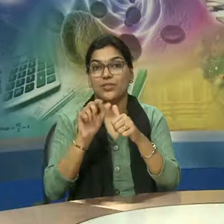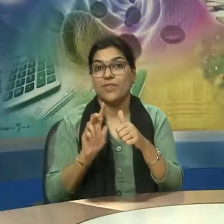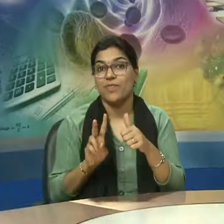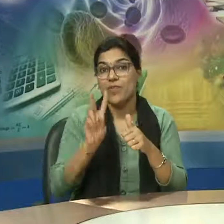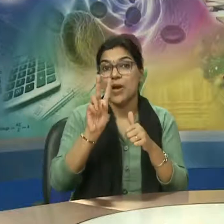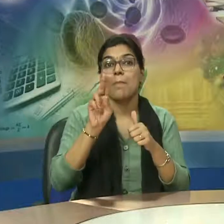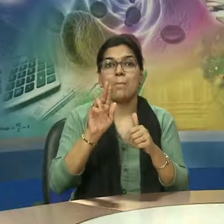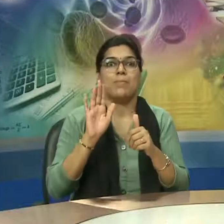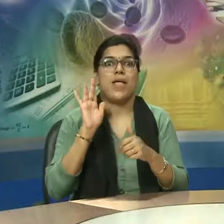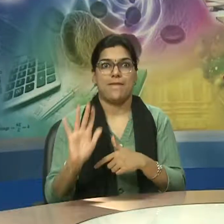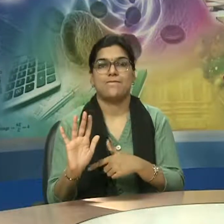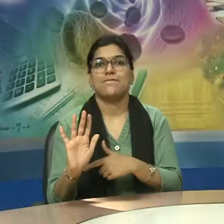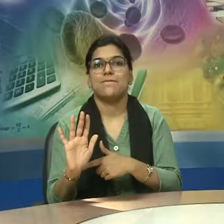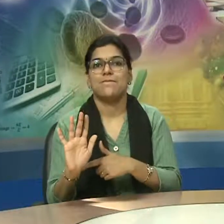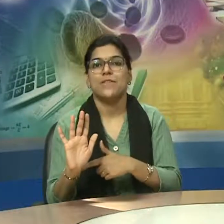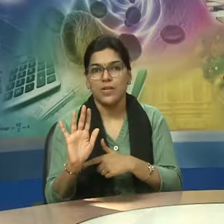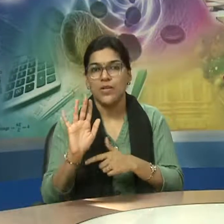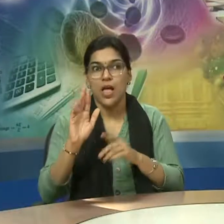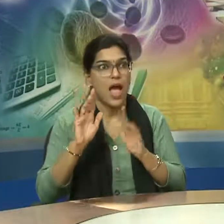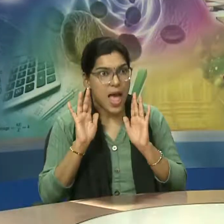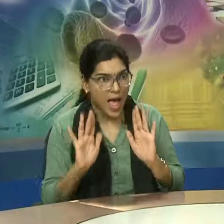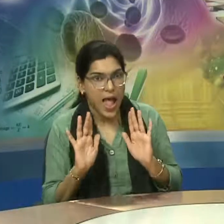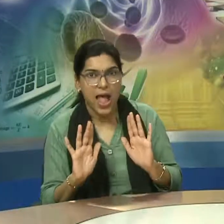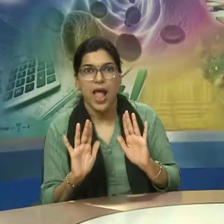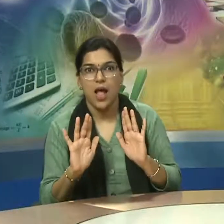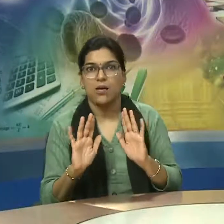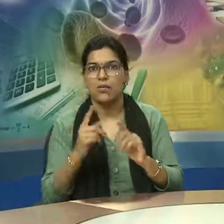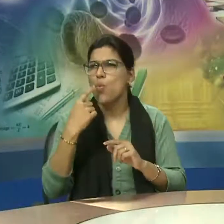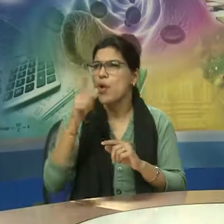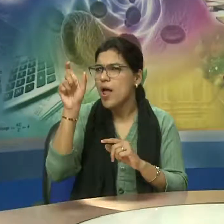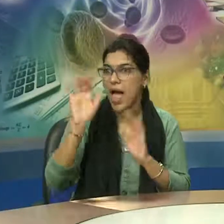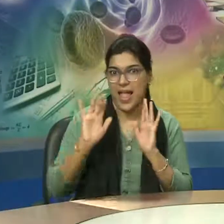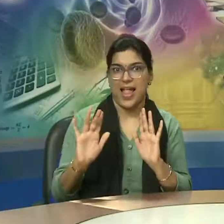and Bhava means is.